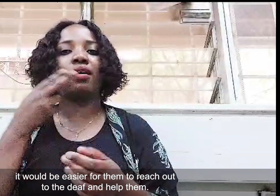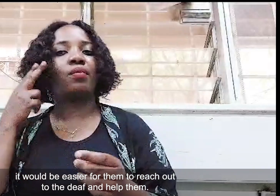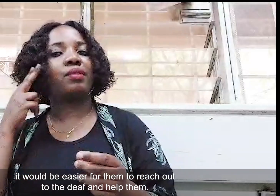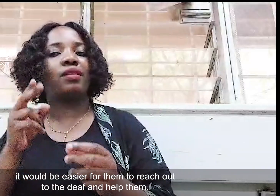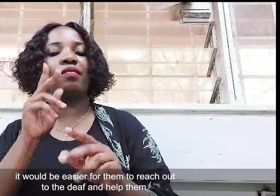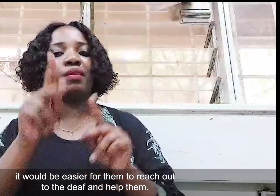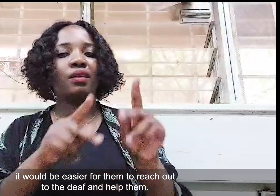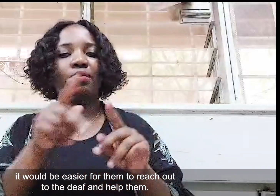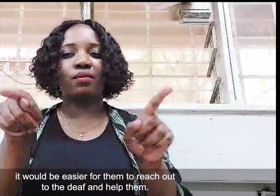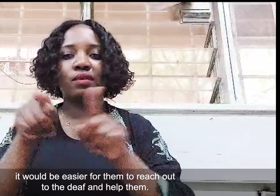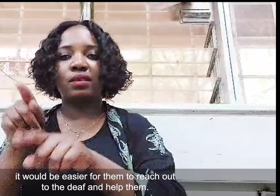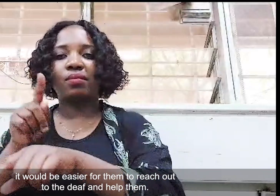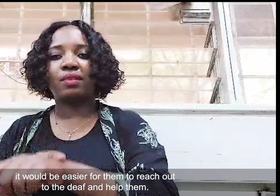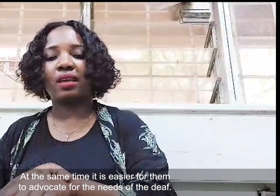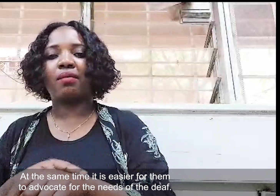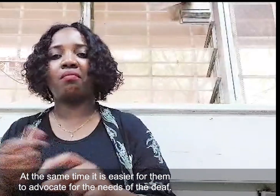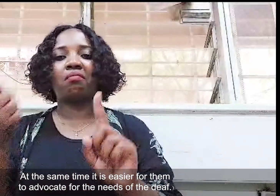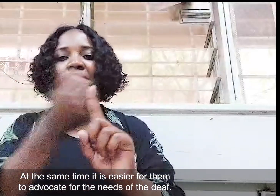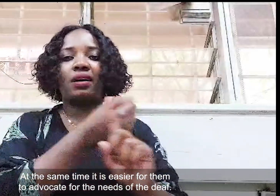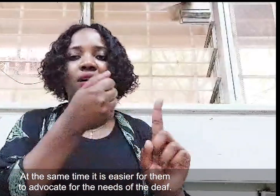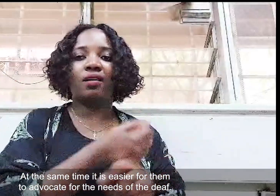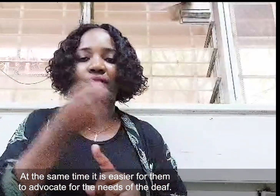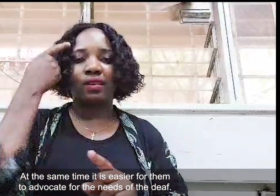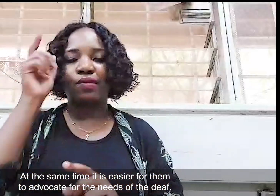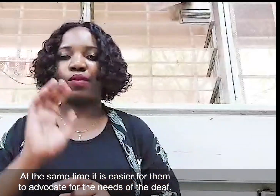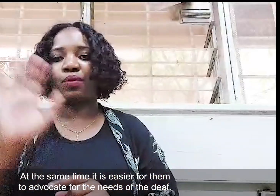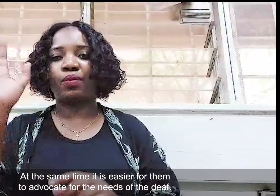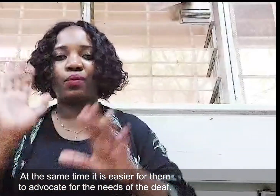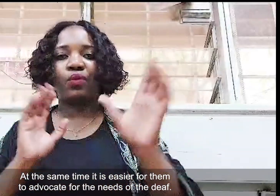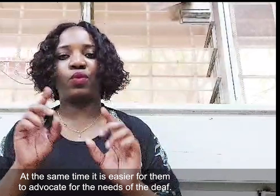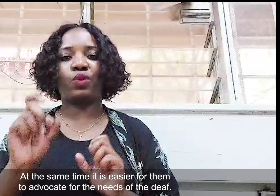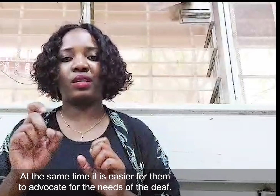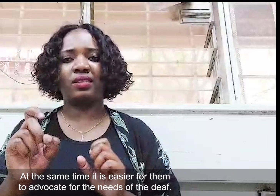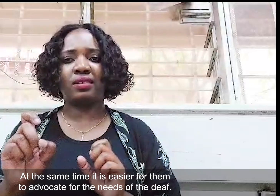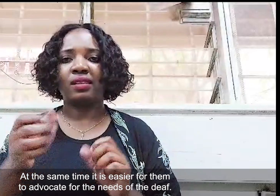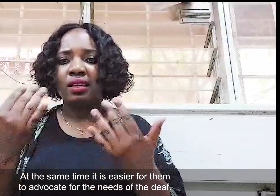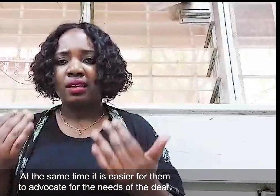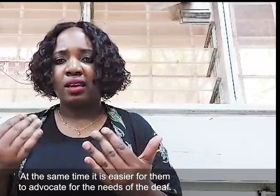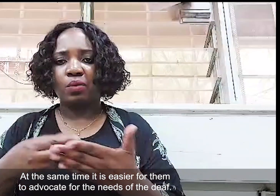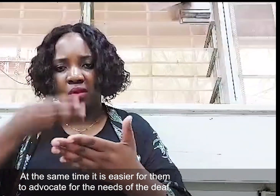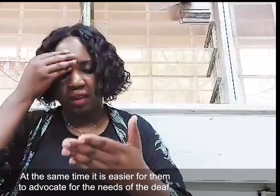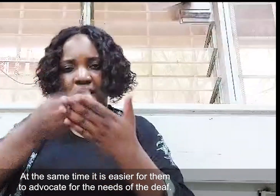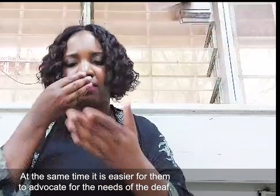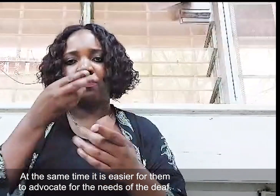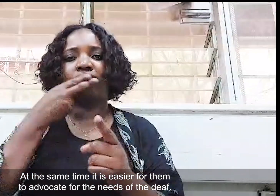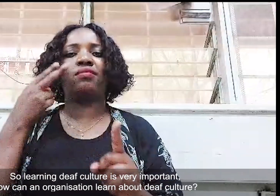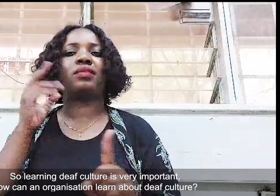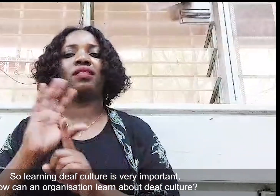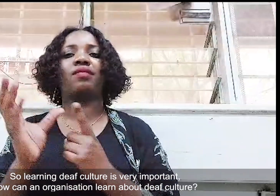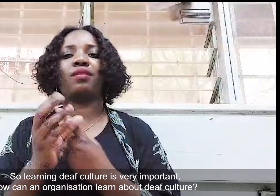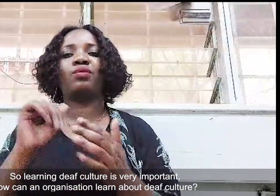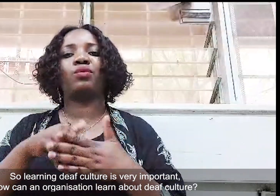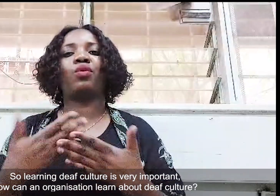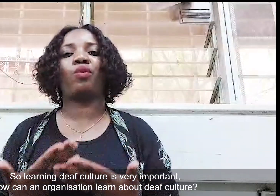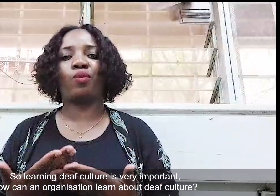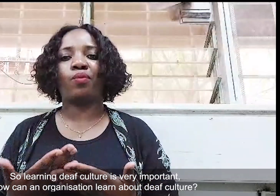them to reach out to the deaf and help them. At the same time, it will be easy for them to advocate for the needs of the deaf. So learning